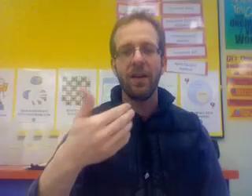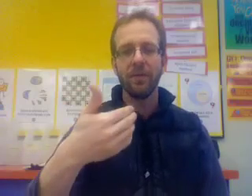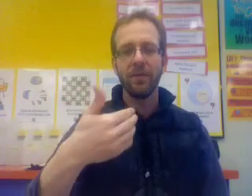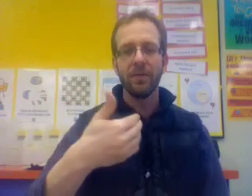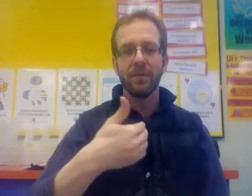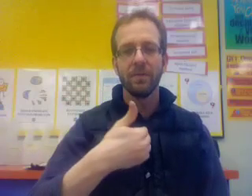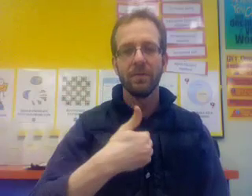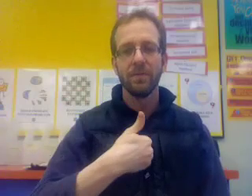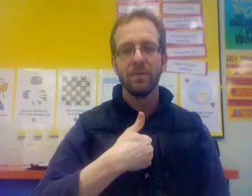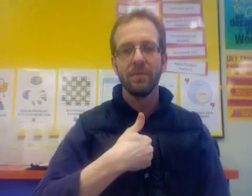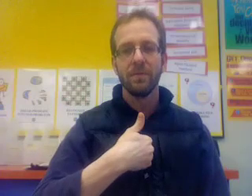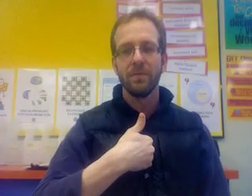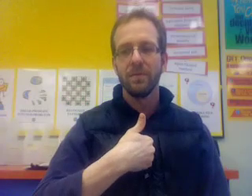yourself,